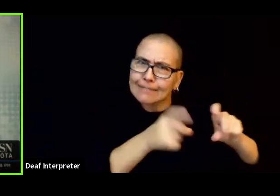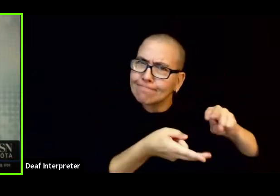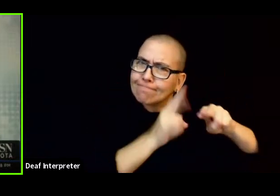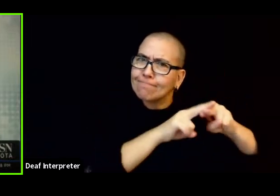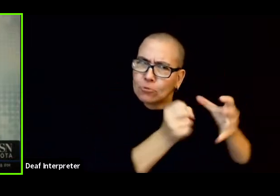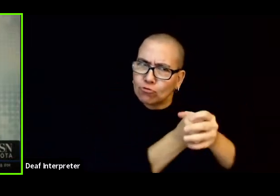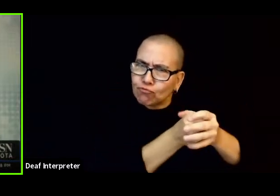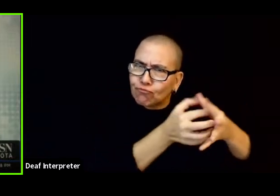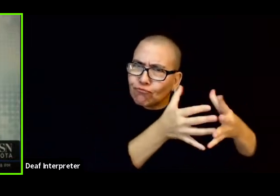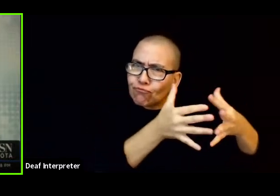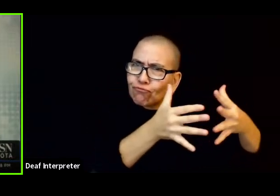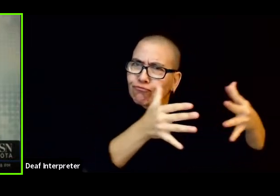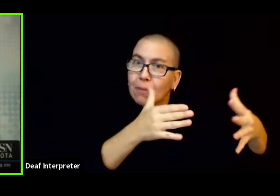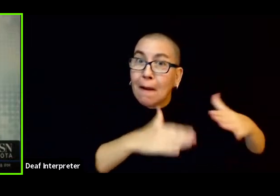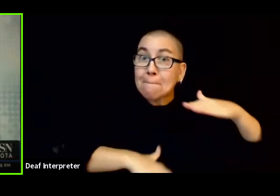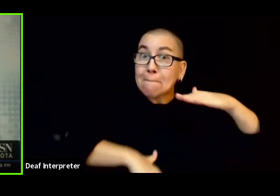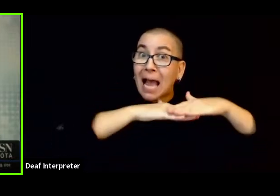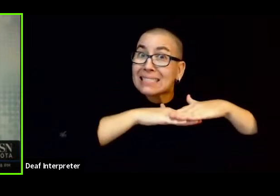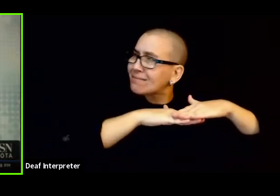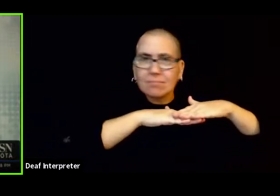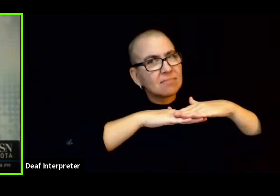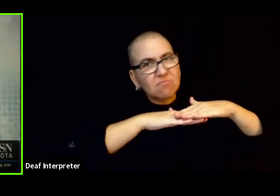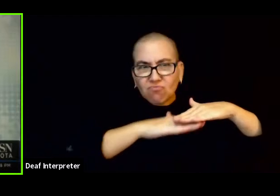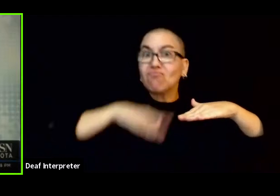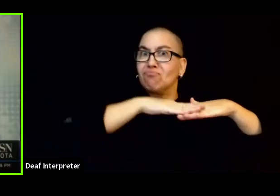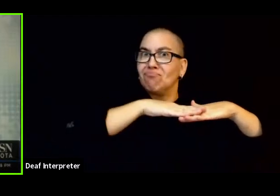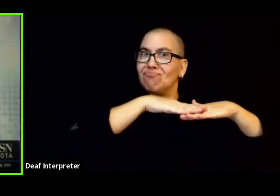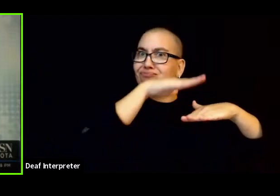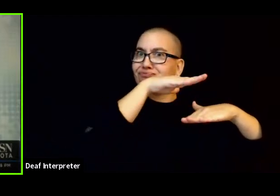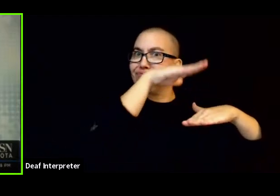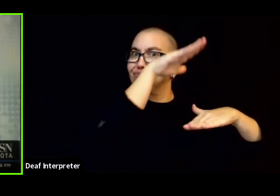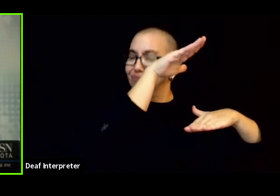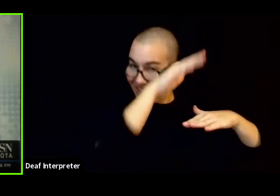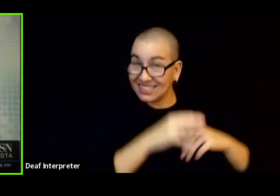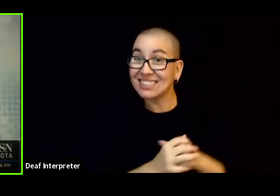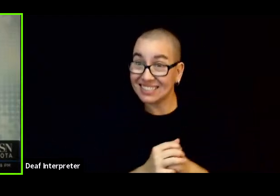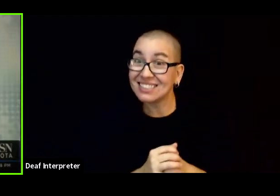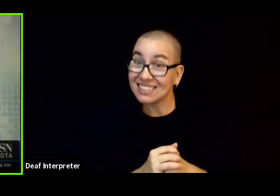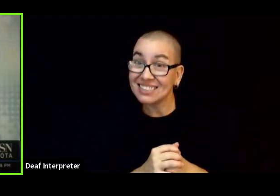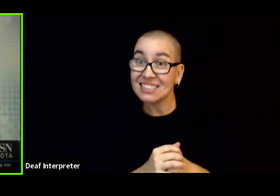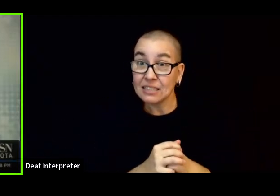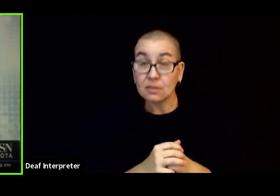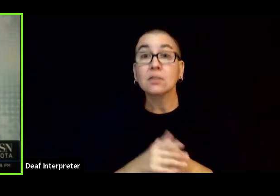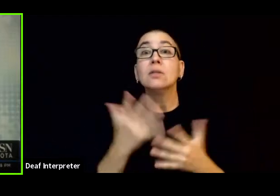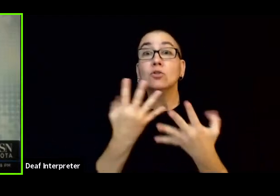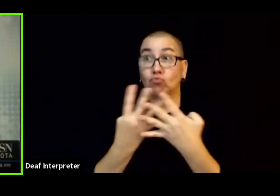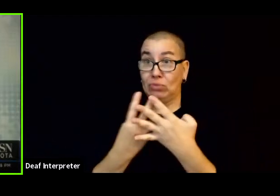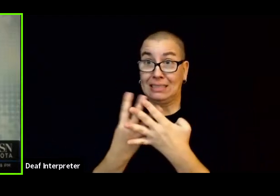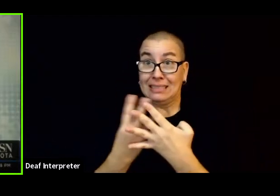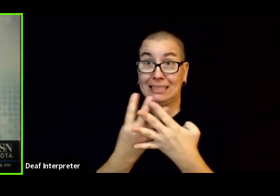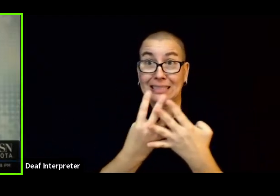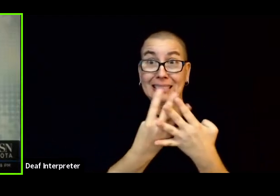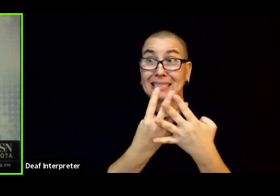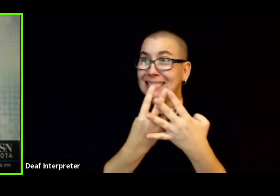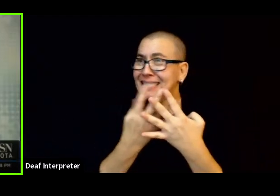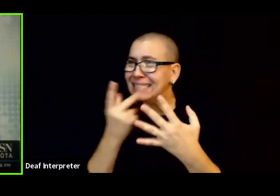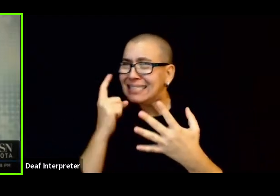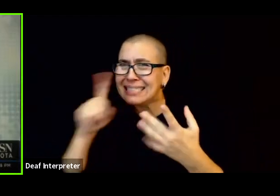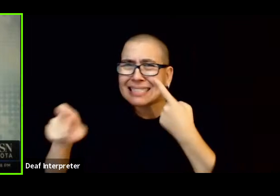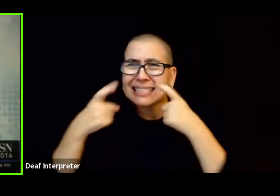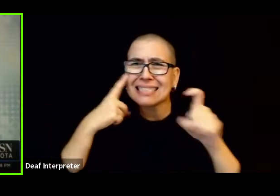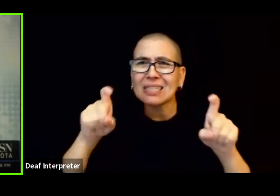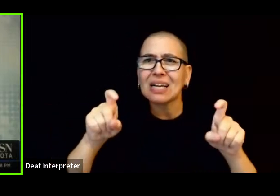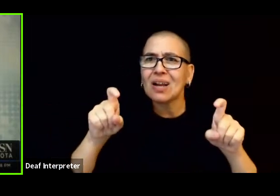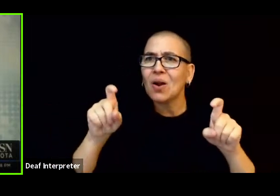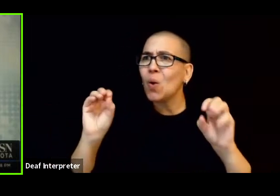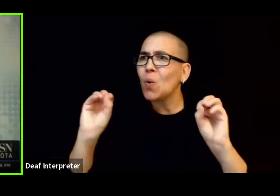we can actually go do some proactive screening, looking for people who are asymptomatic